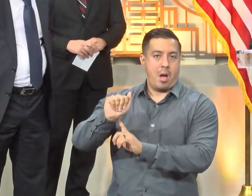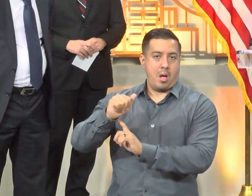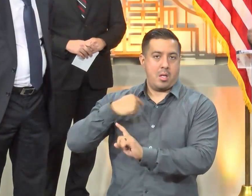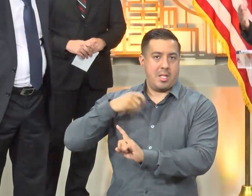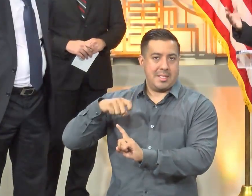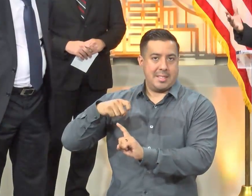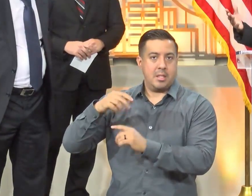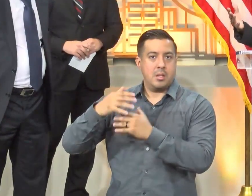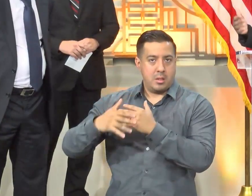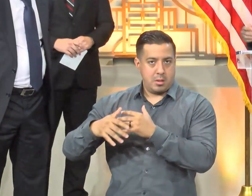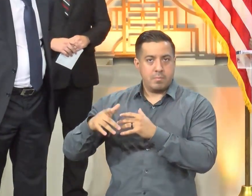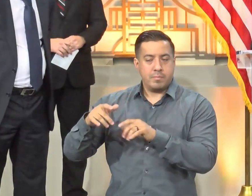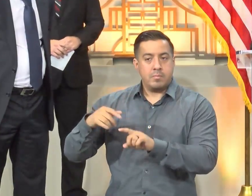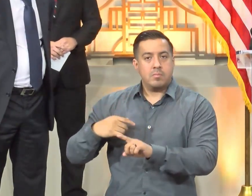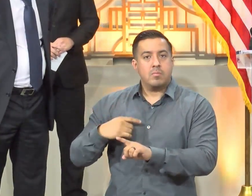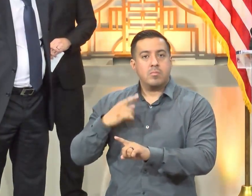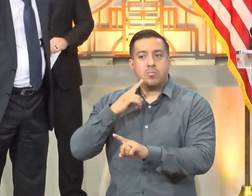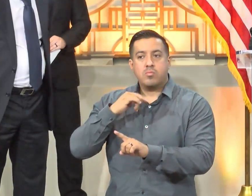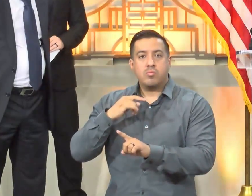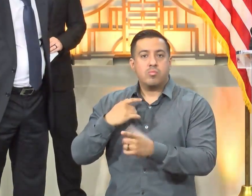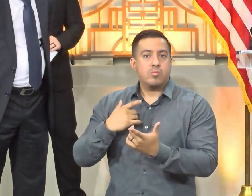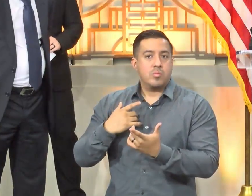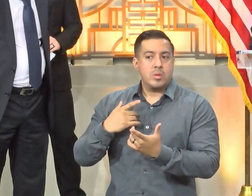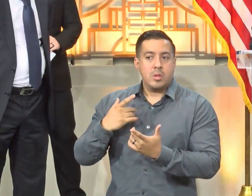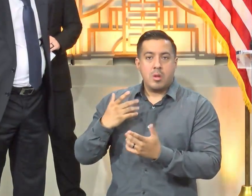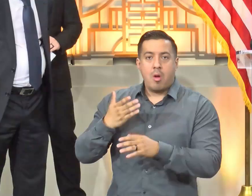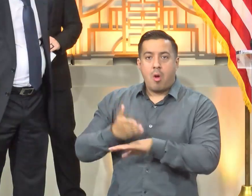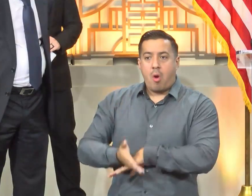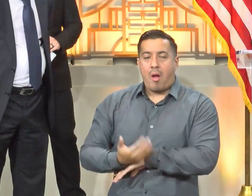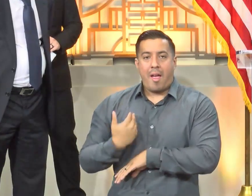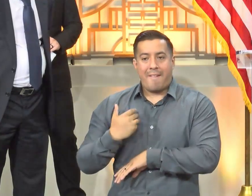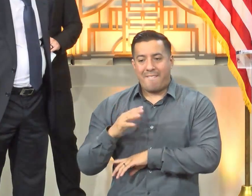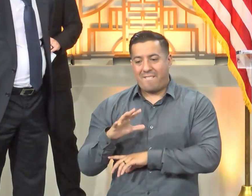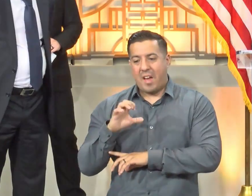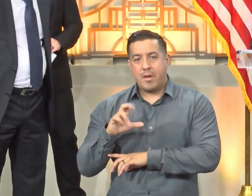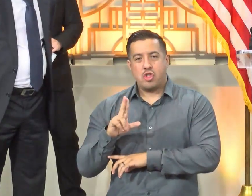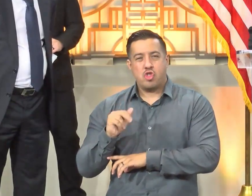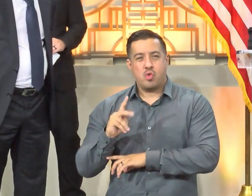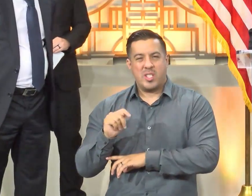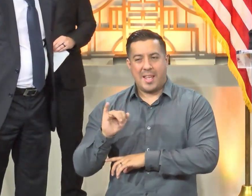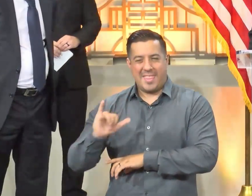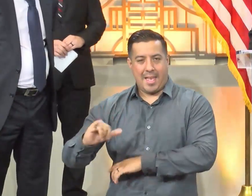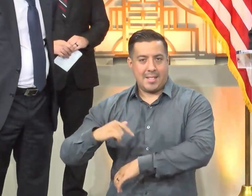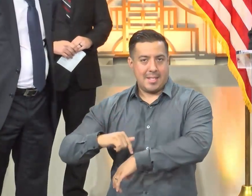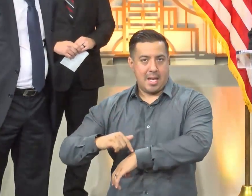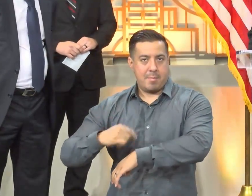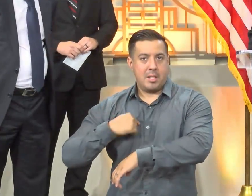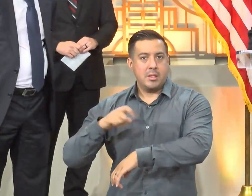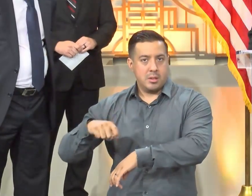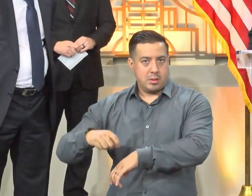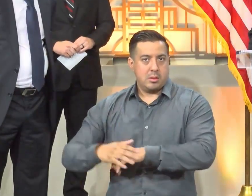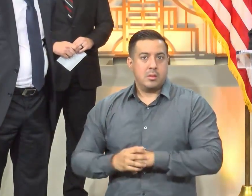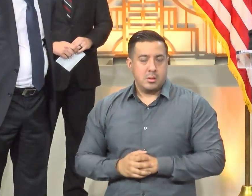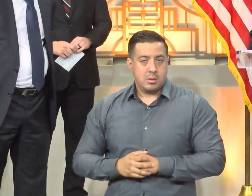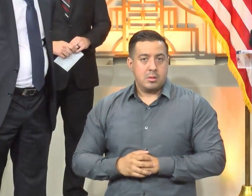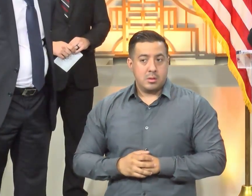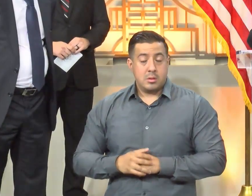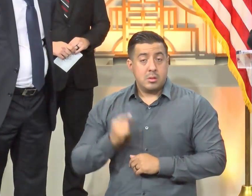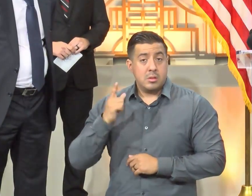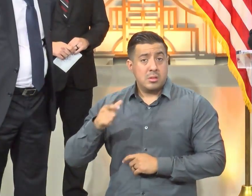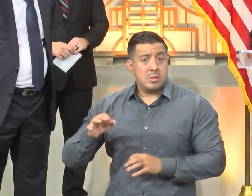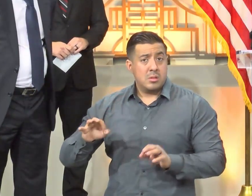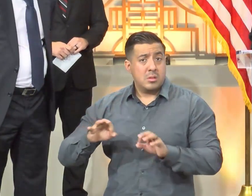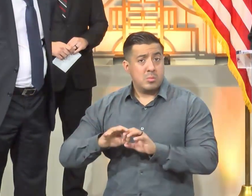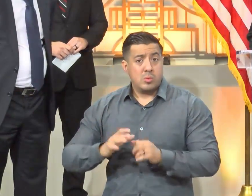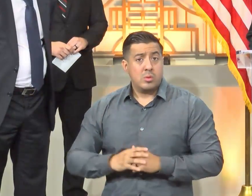and saved my life with over 500 units at that time. And so it's very important, and this is